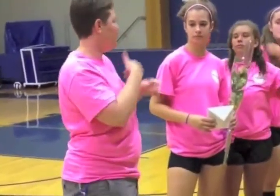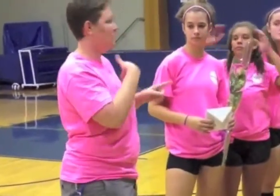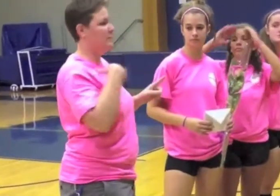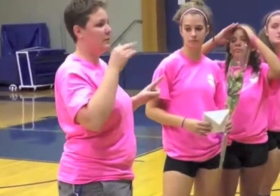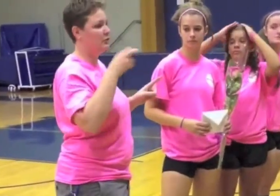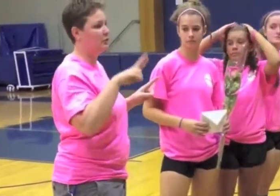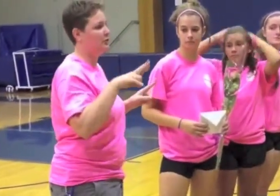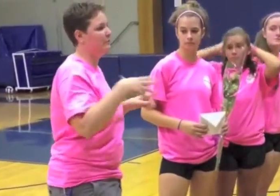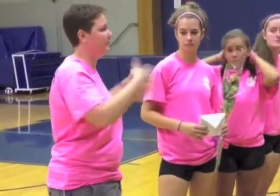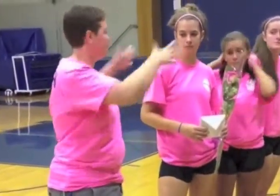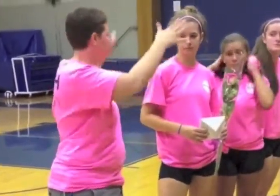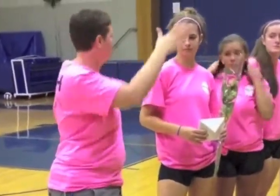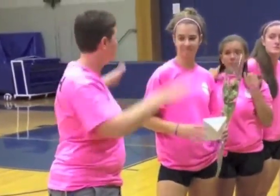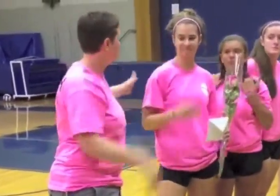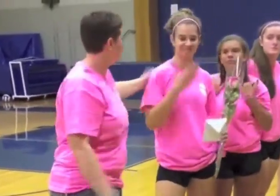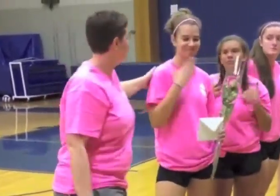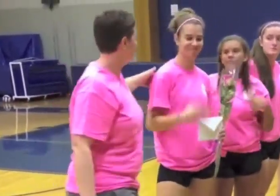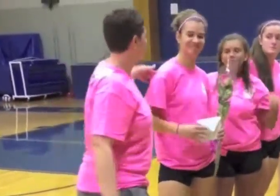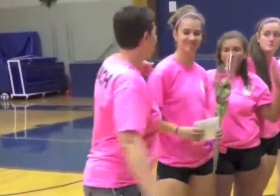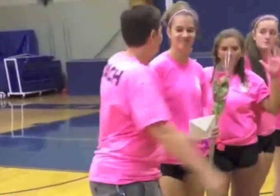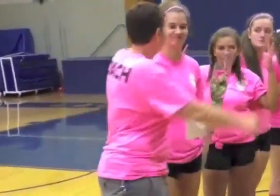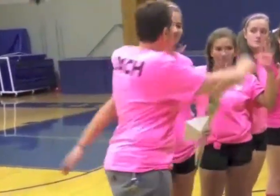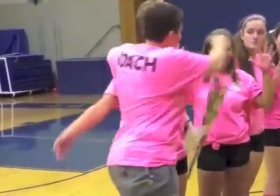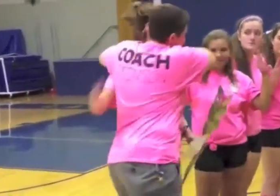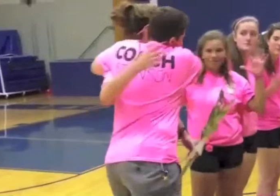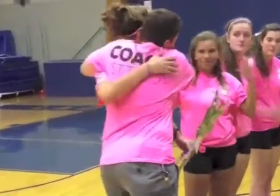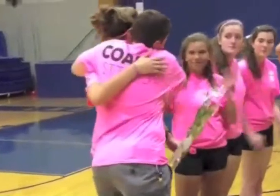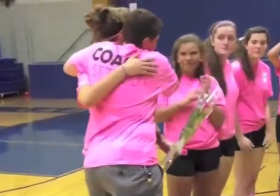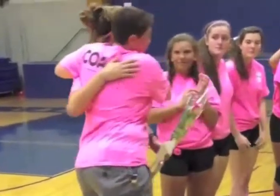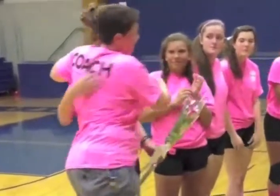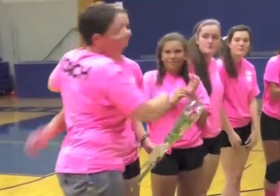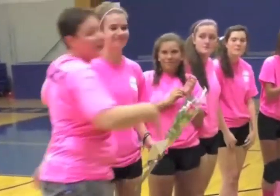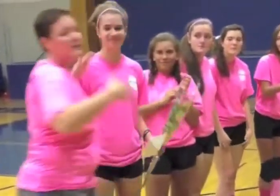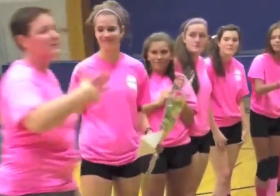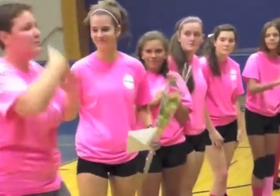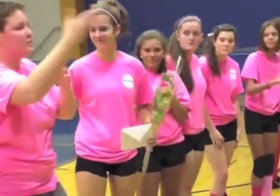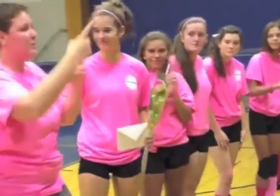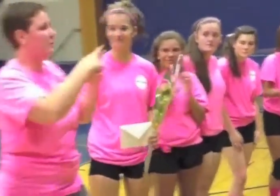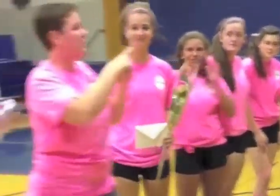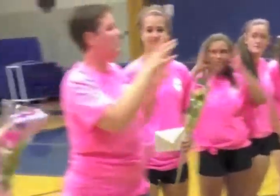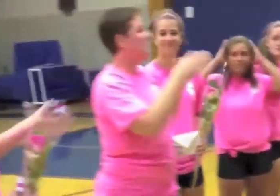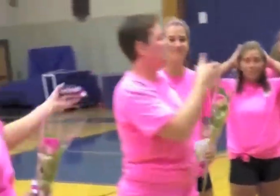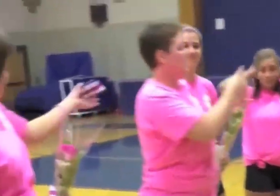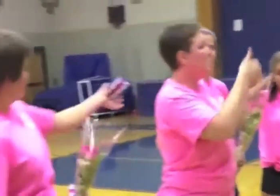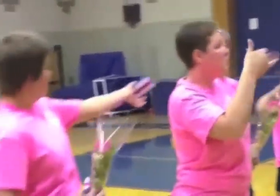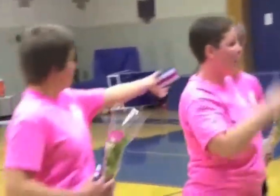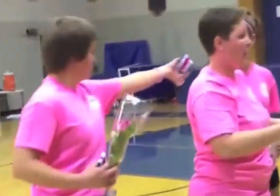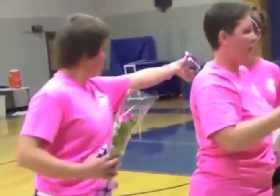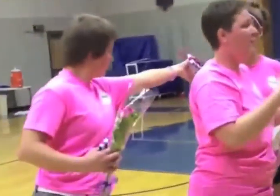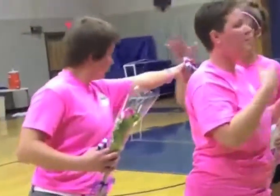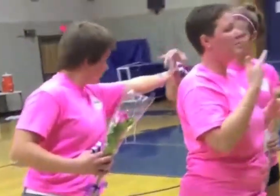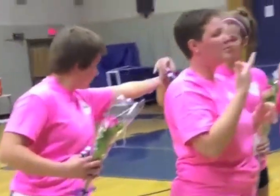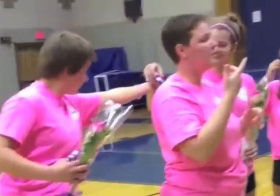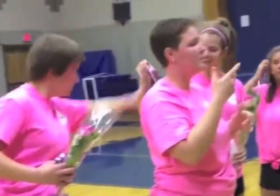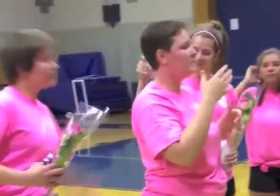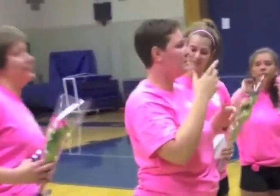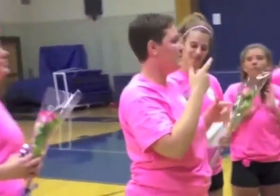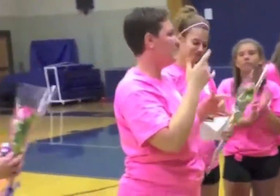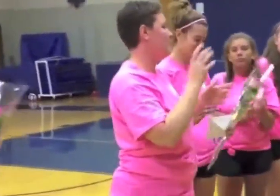And it was Jessica's idea to have a week to raise awareness for breast cancer, so thank you, Jessica, because of her mother, so thank you.